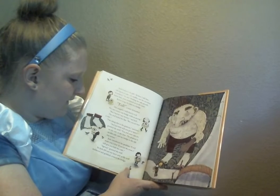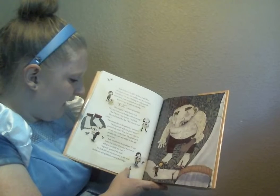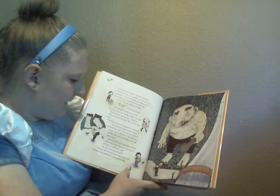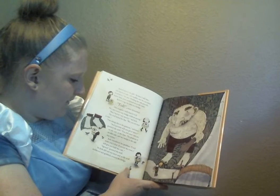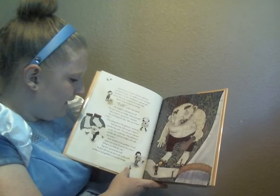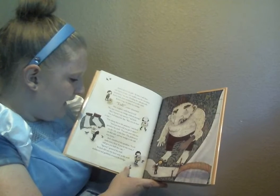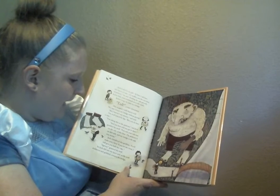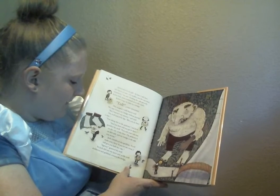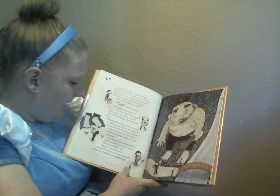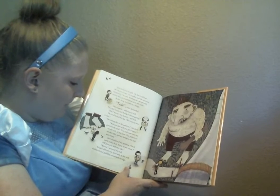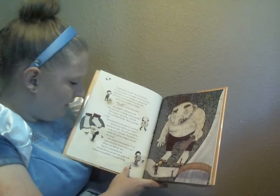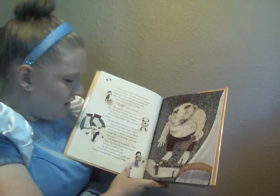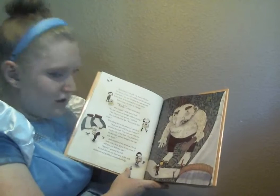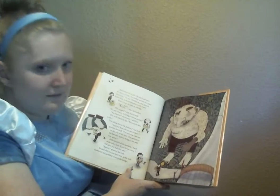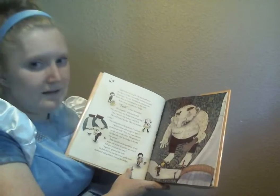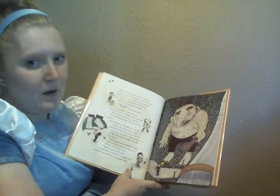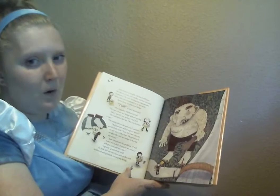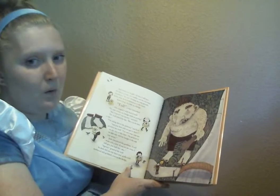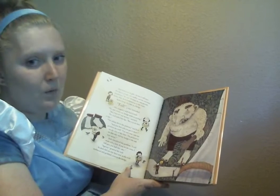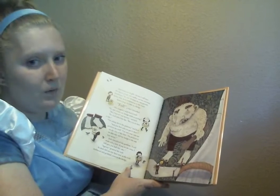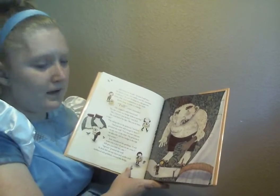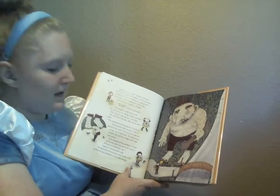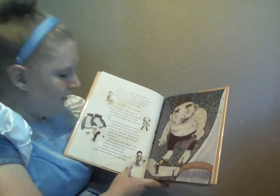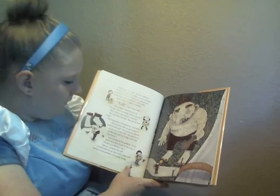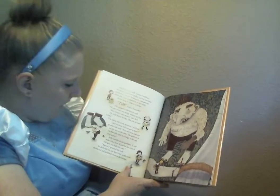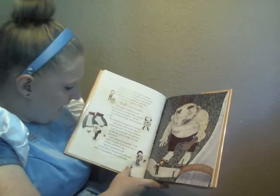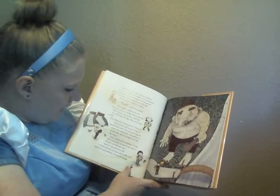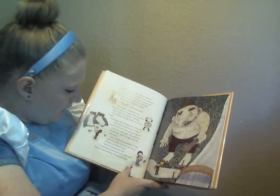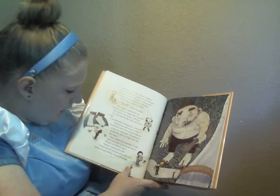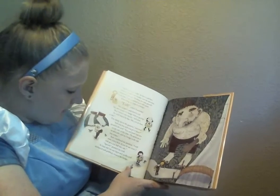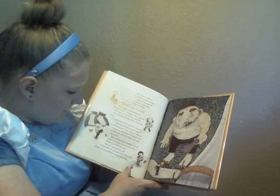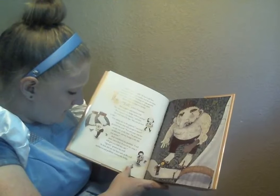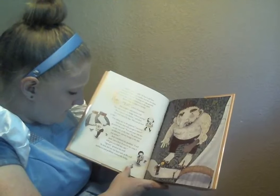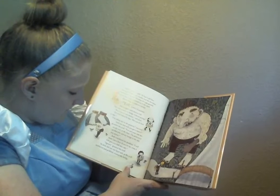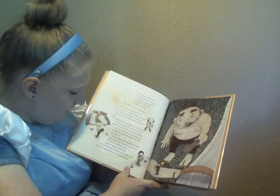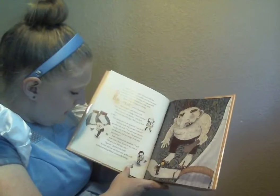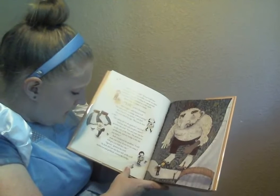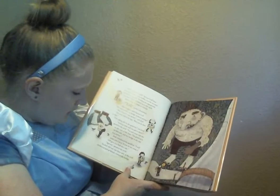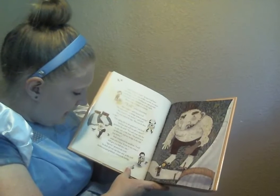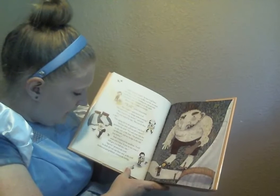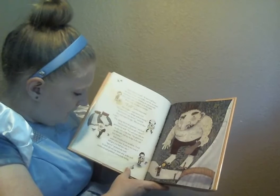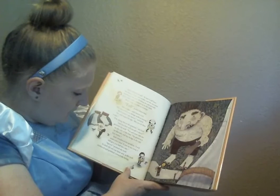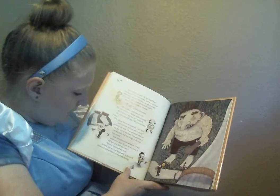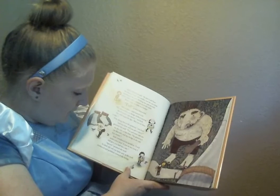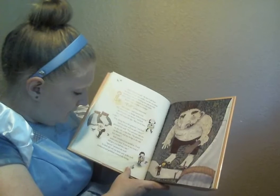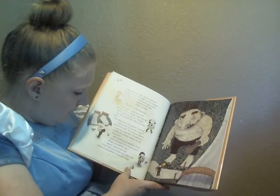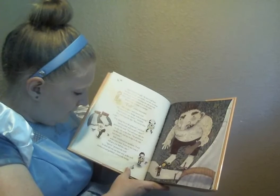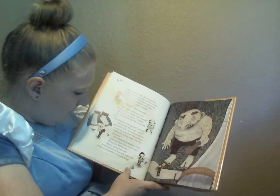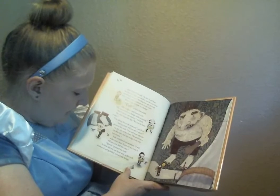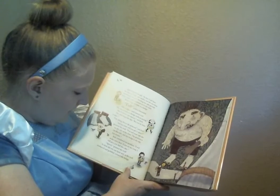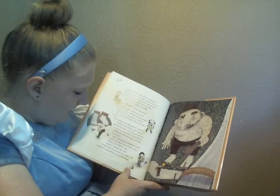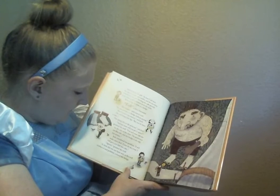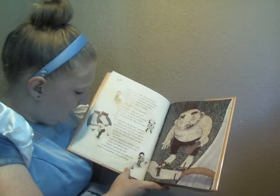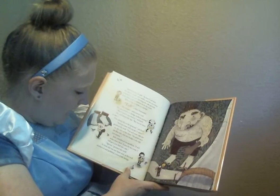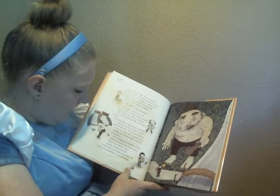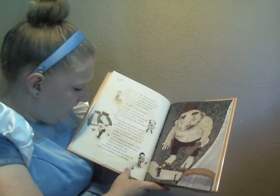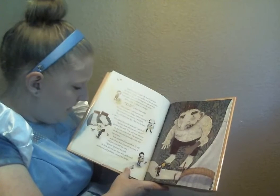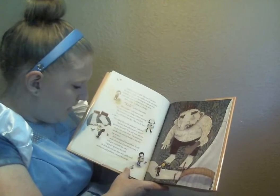side, and my bridge is the only way across." Jack considered the problem. "I will make you a